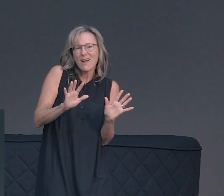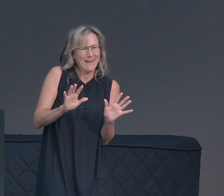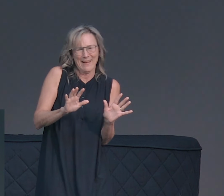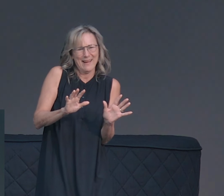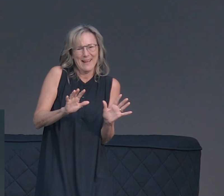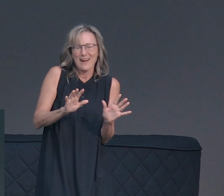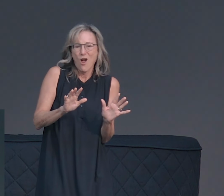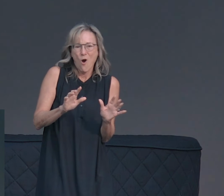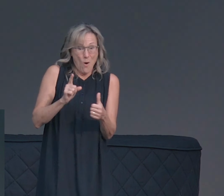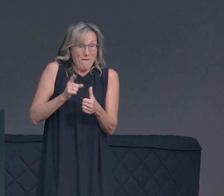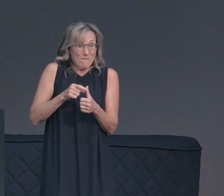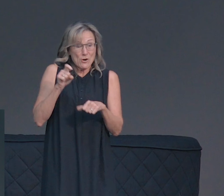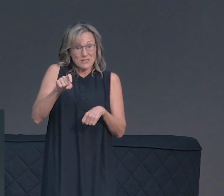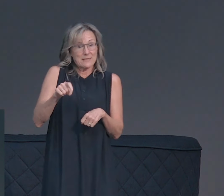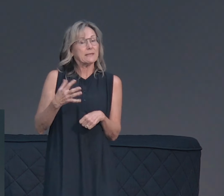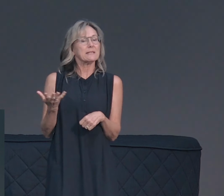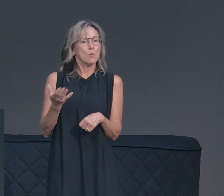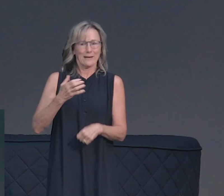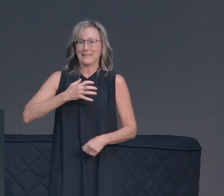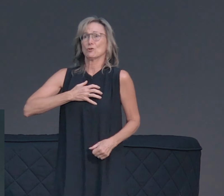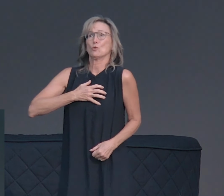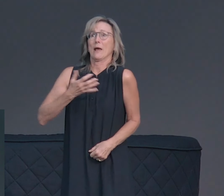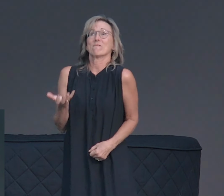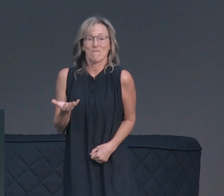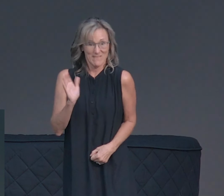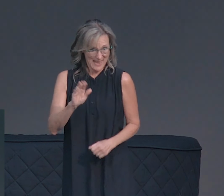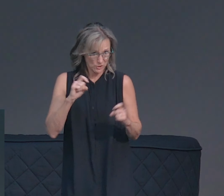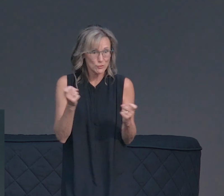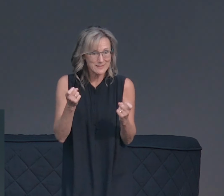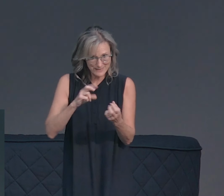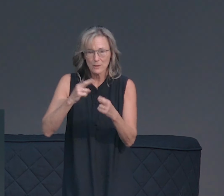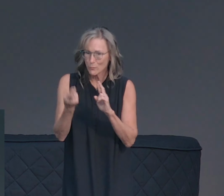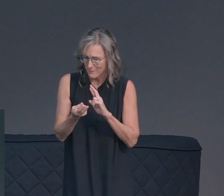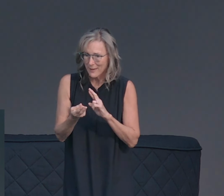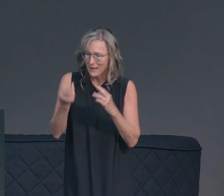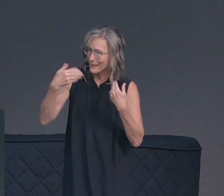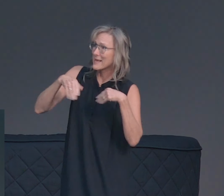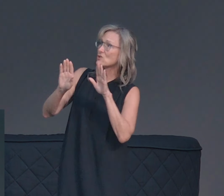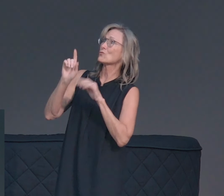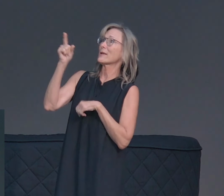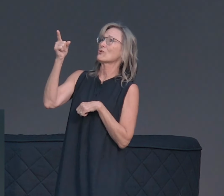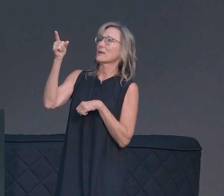God. And that's why, practically speaking, we must not just be